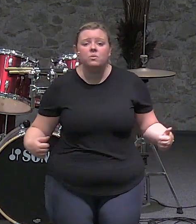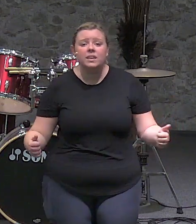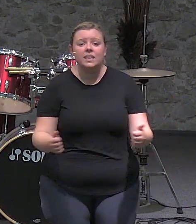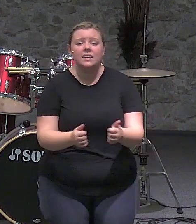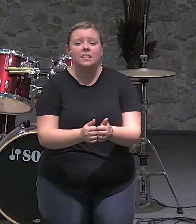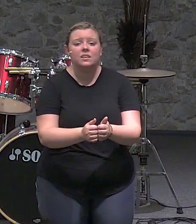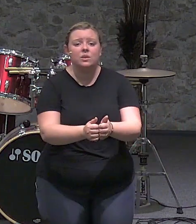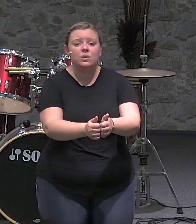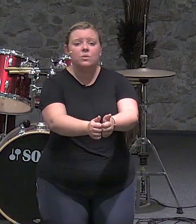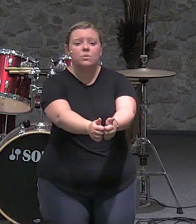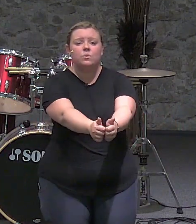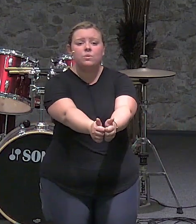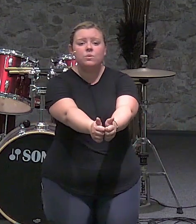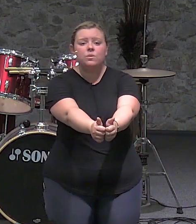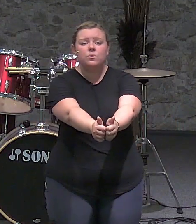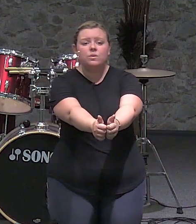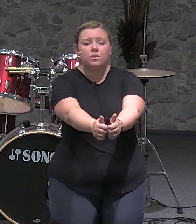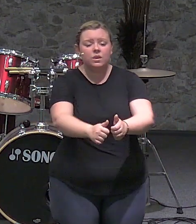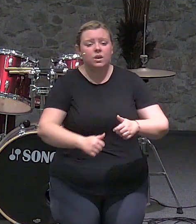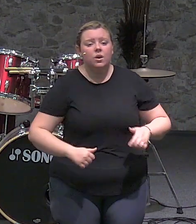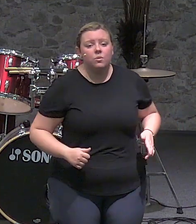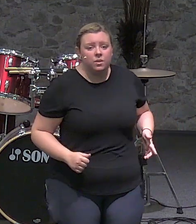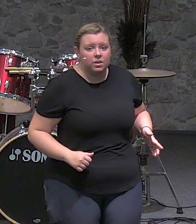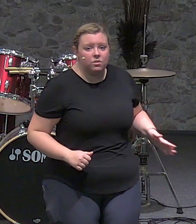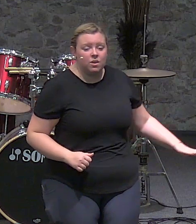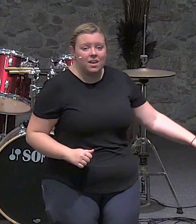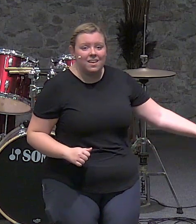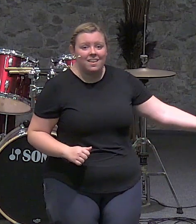go with you.